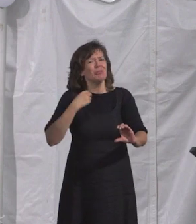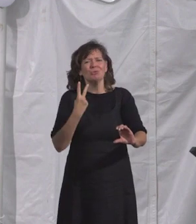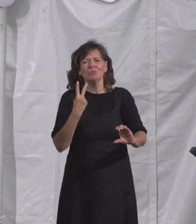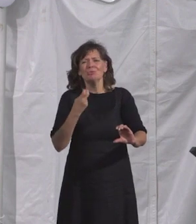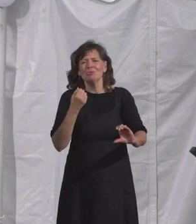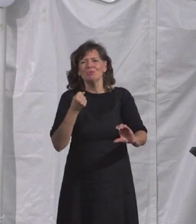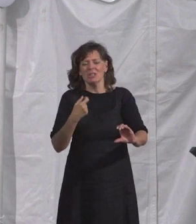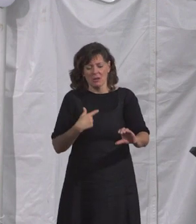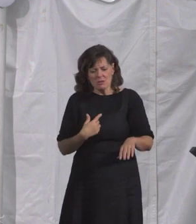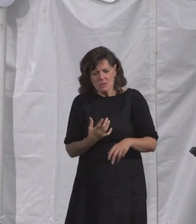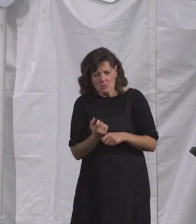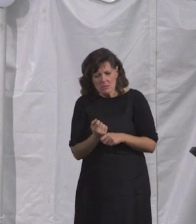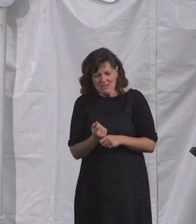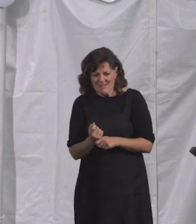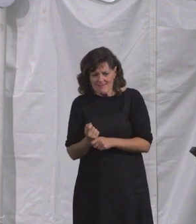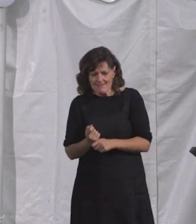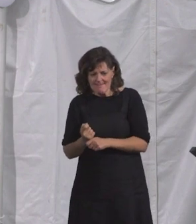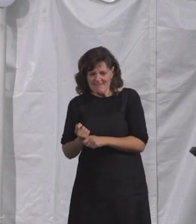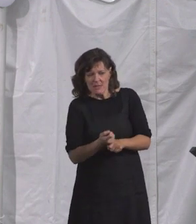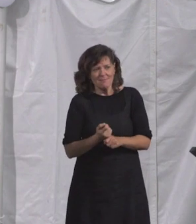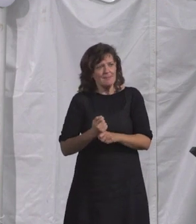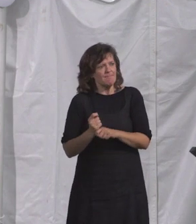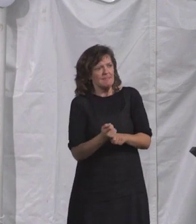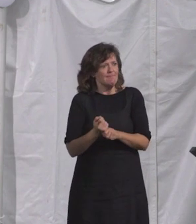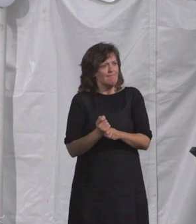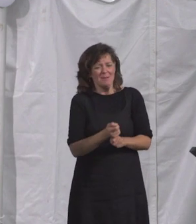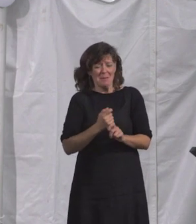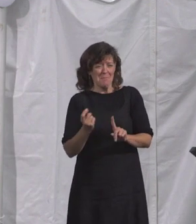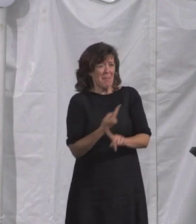Elmore never got a hit.